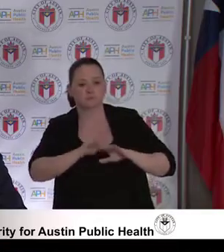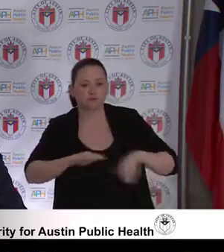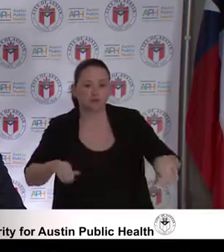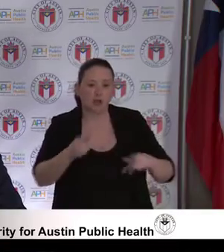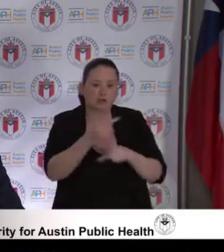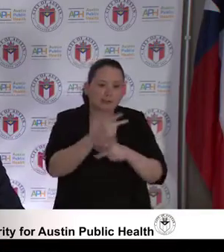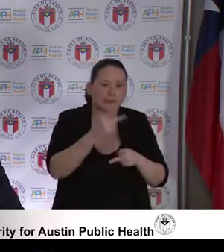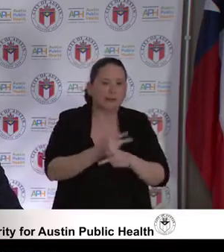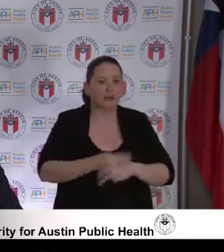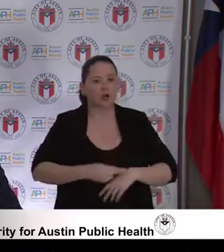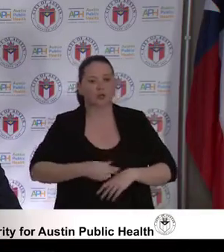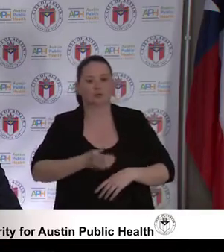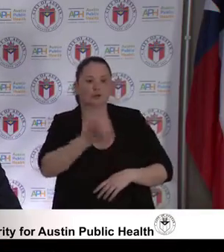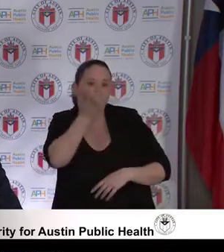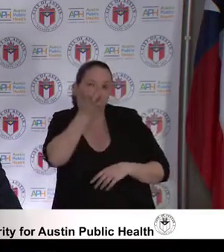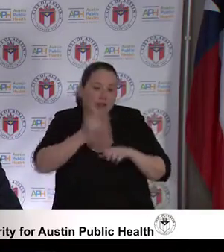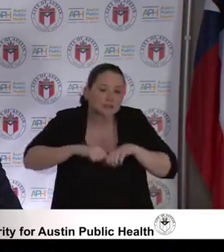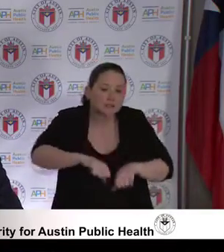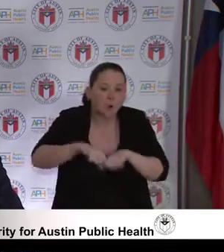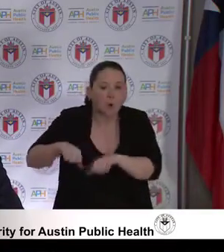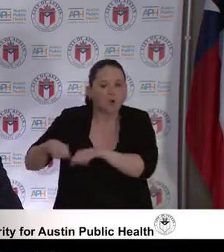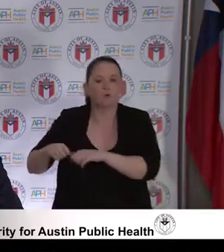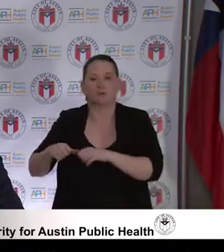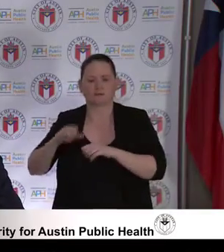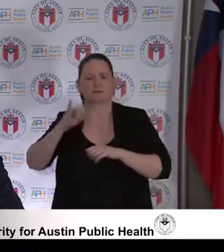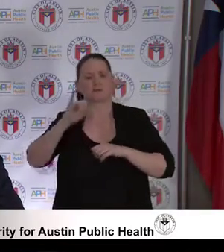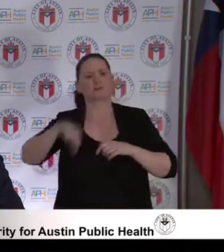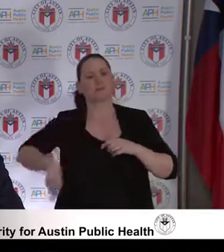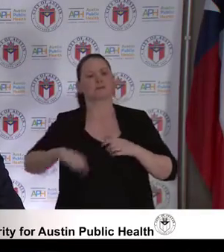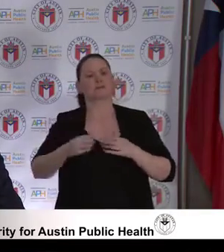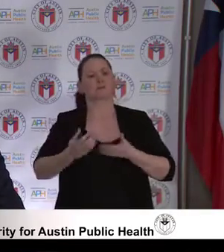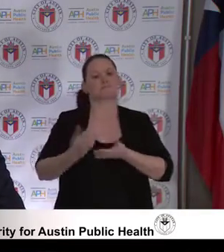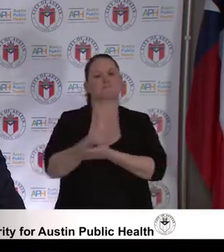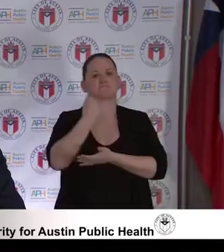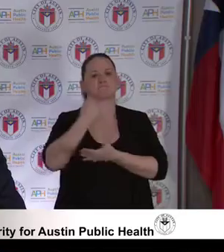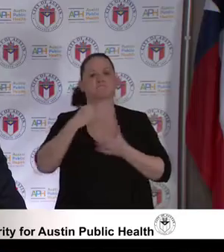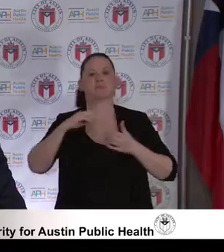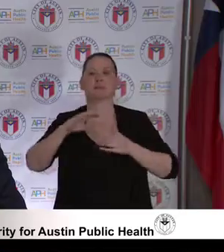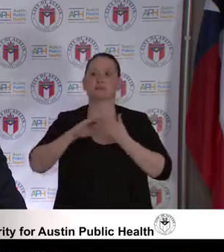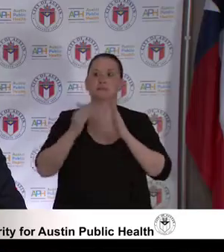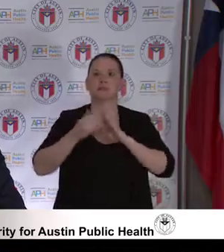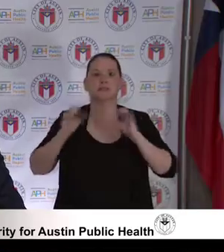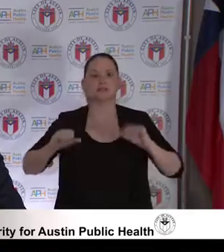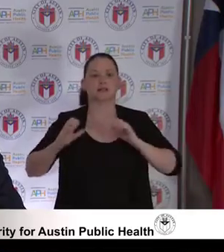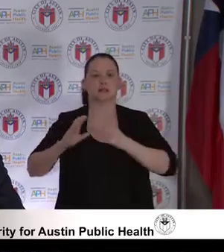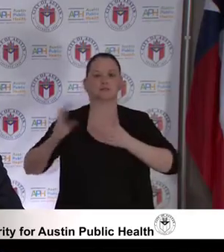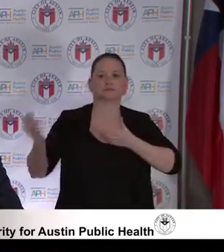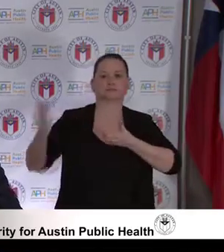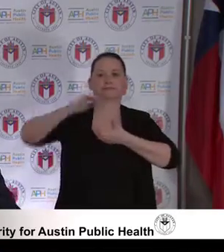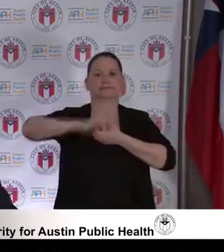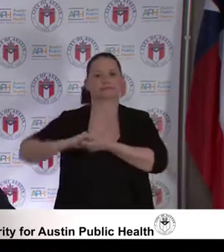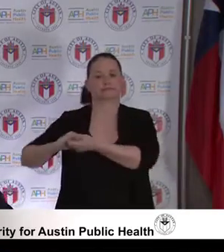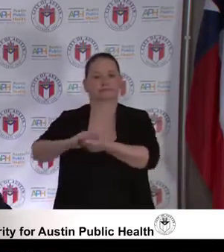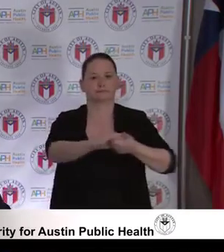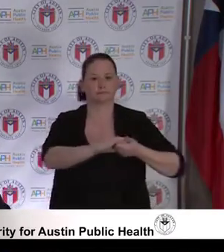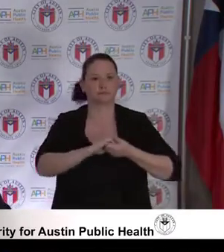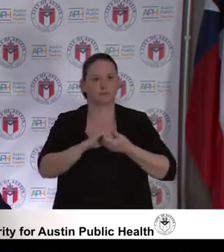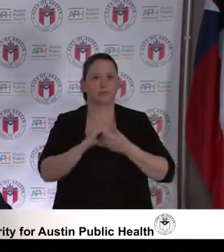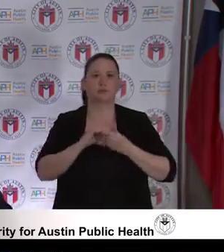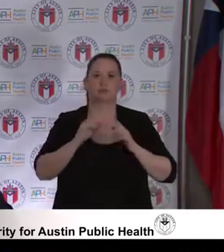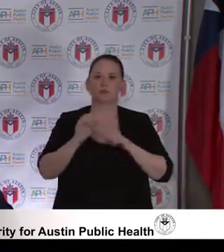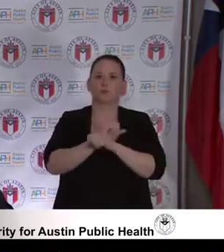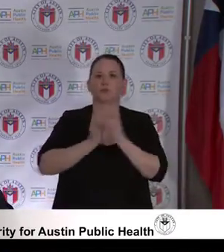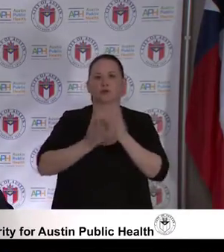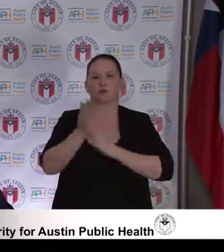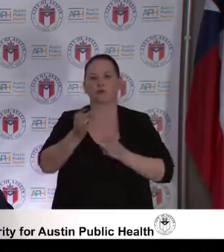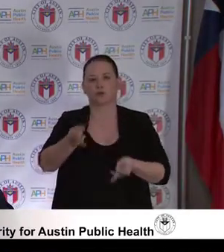grass, this is the time for the community to come together to really consider how we can work as one unit to get through this crisis. And